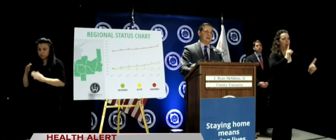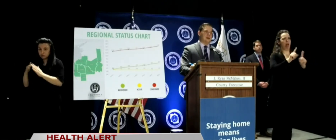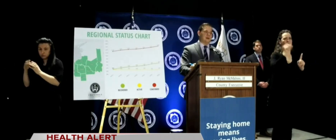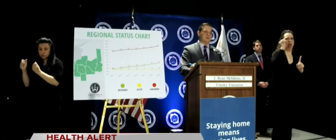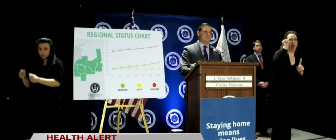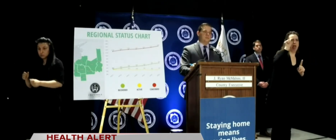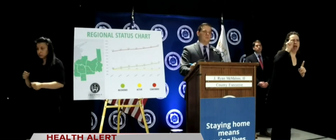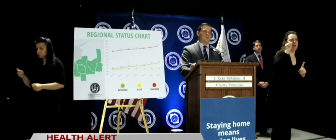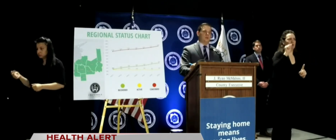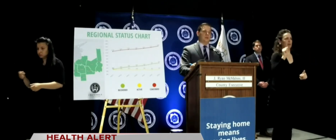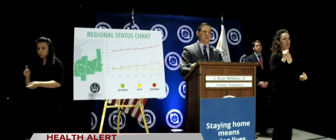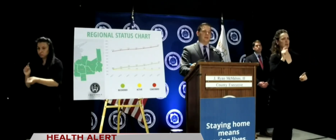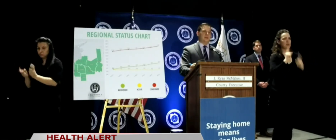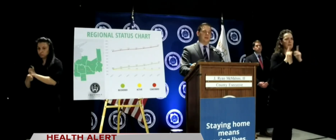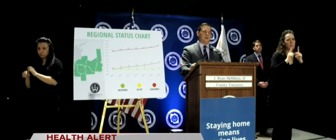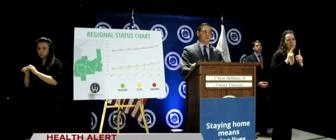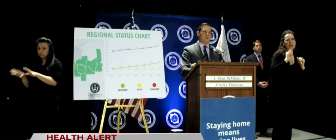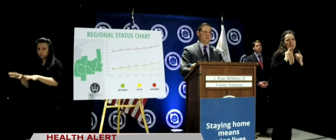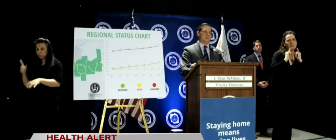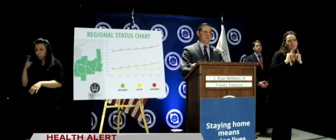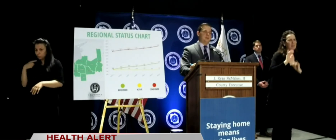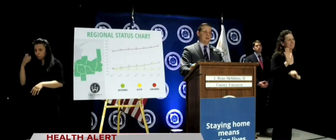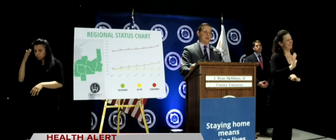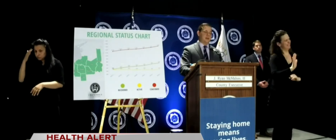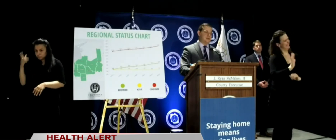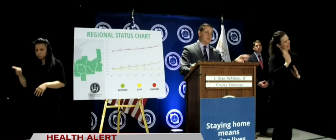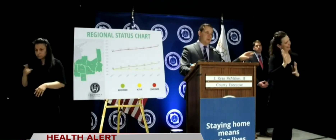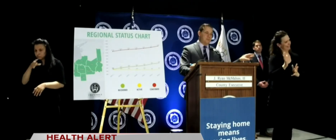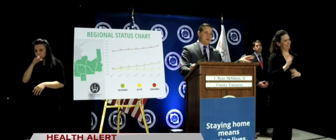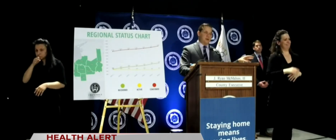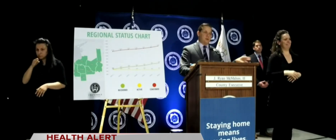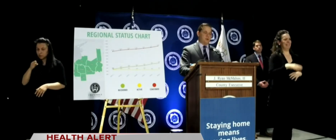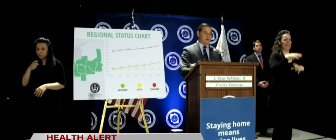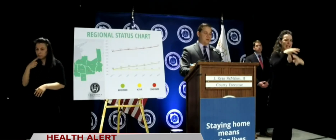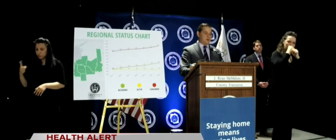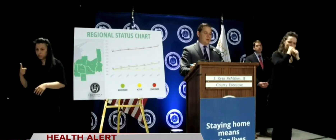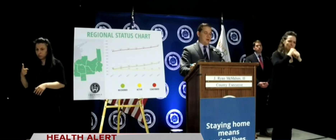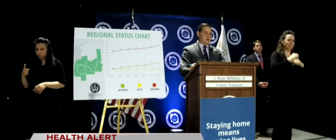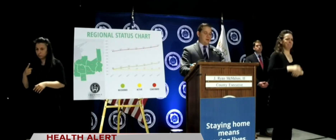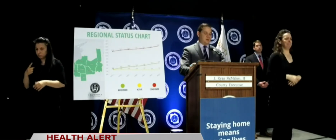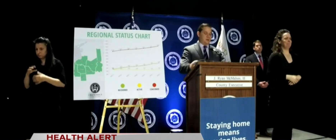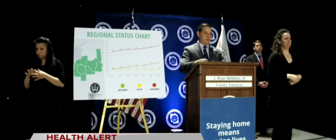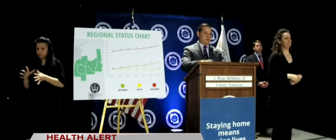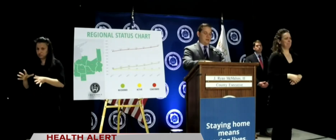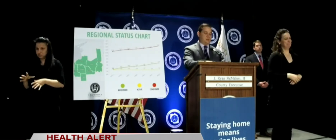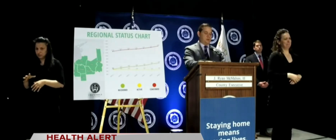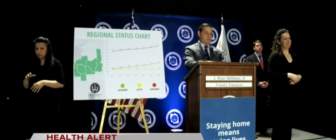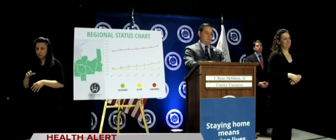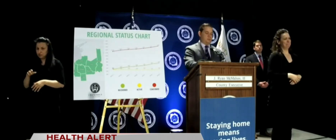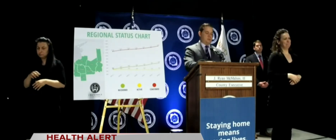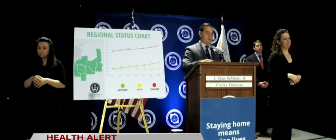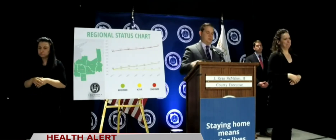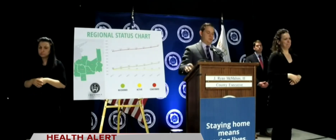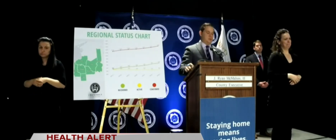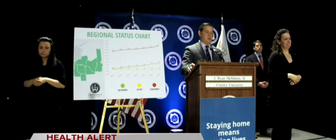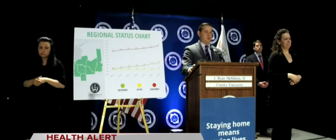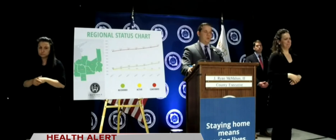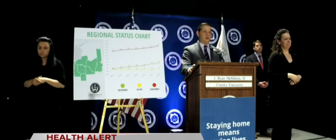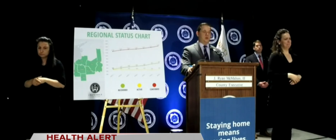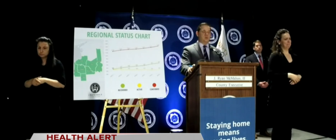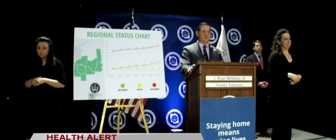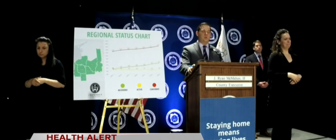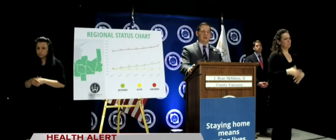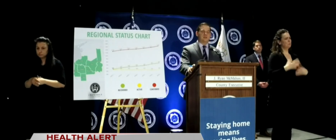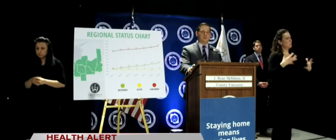that's really into the HIPAA. I get some of them are bigger, but into the HIPAA issues.